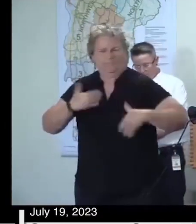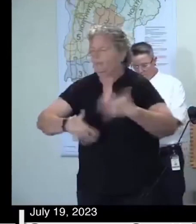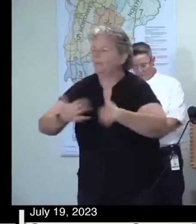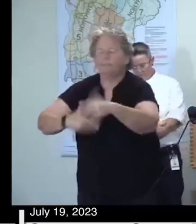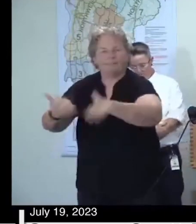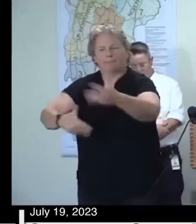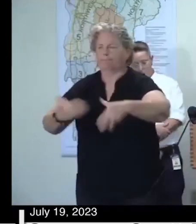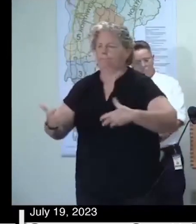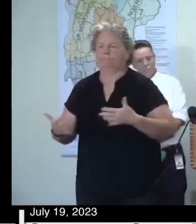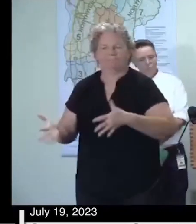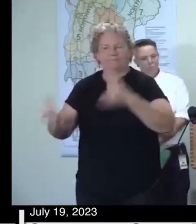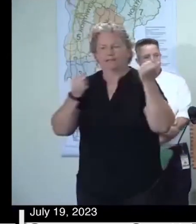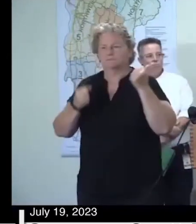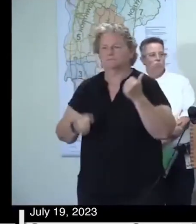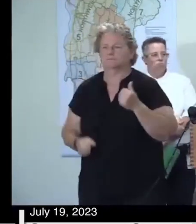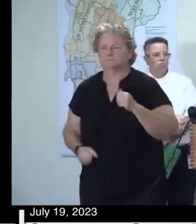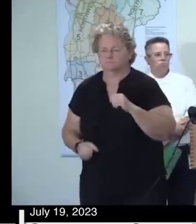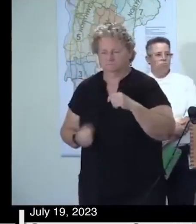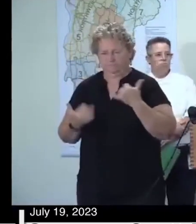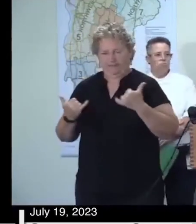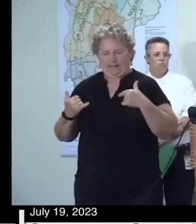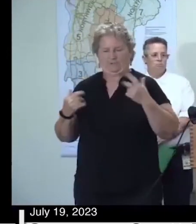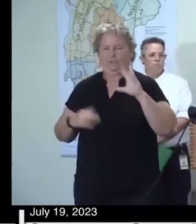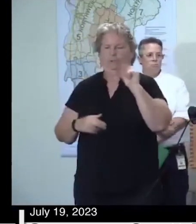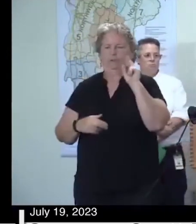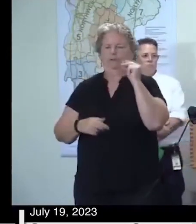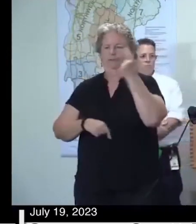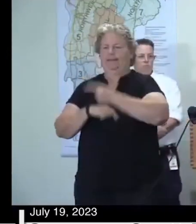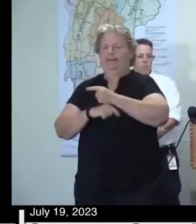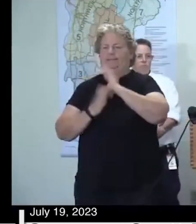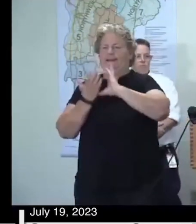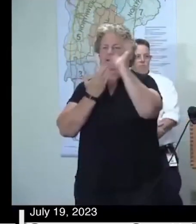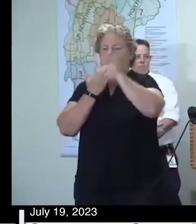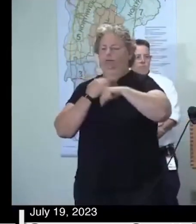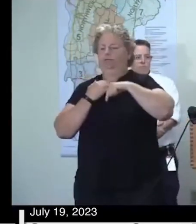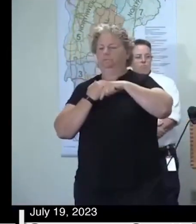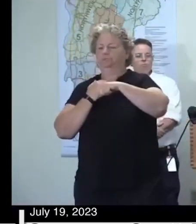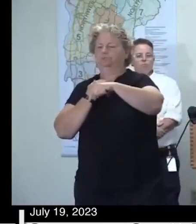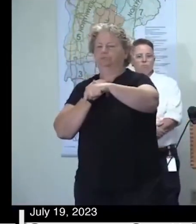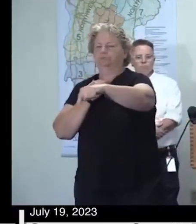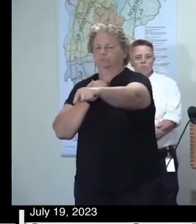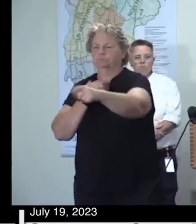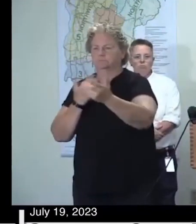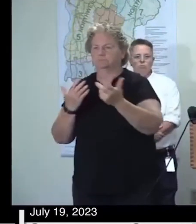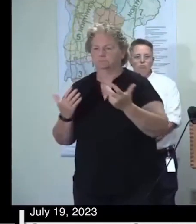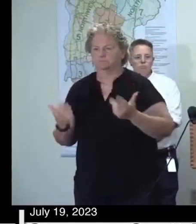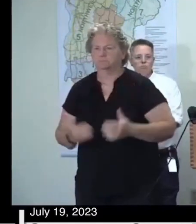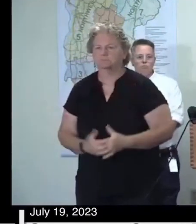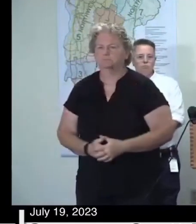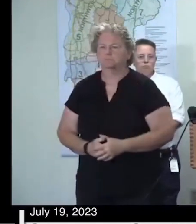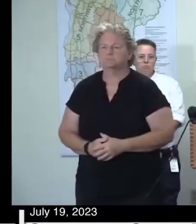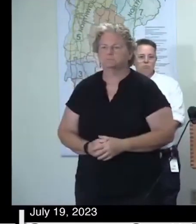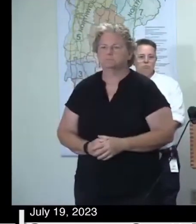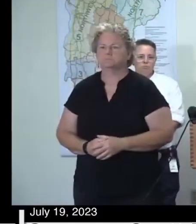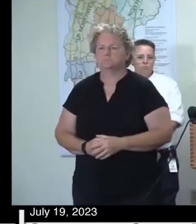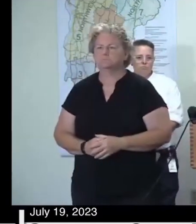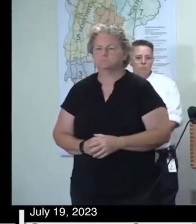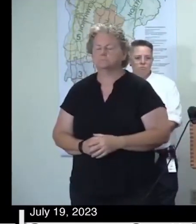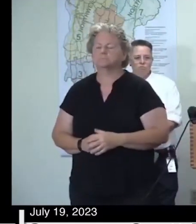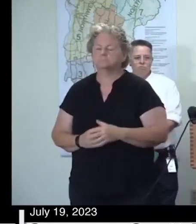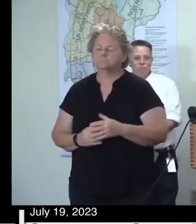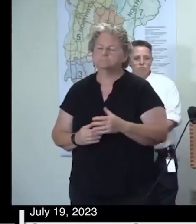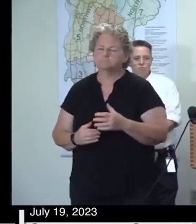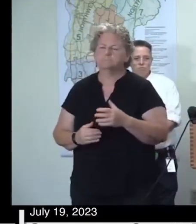There are, unfortunate nature of this business, there are people who will take advantage of it. So we have to keep our eye out for